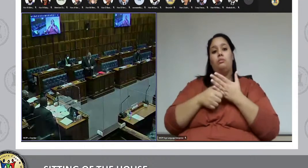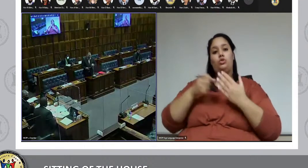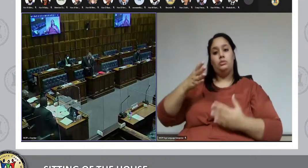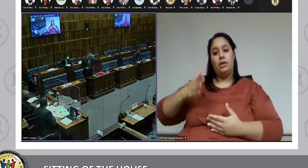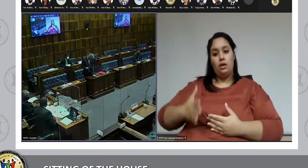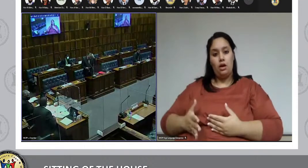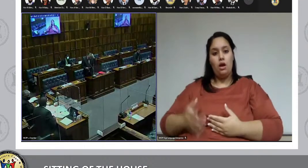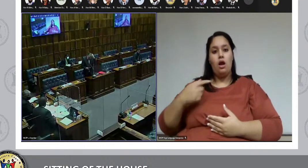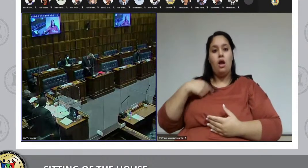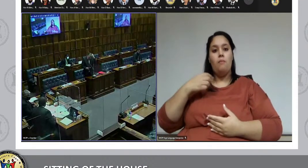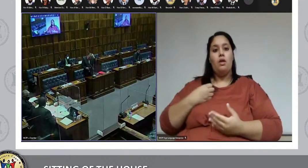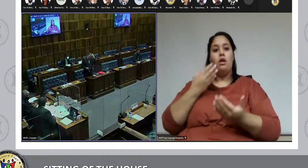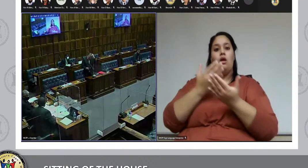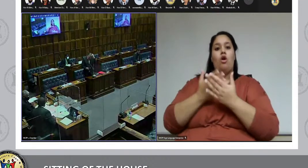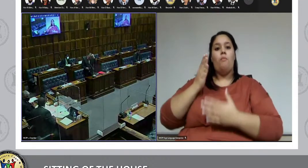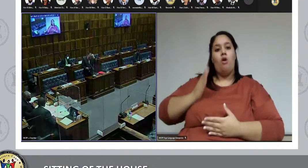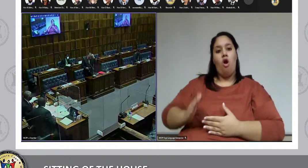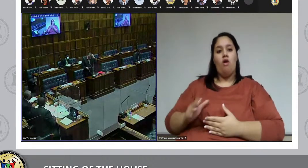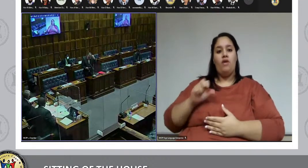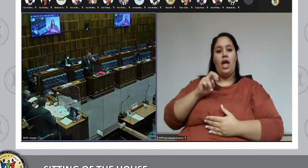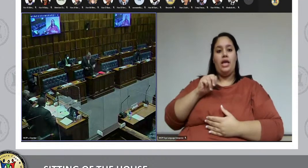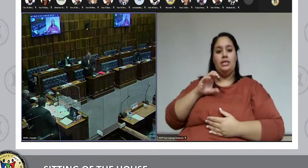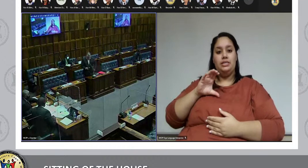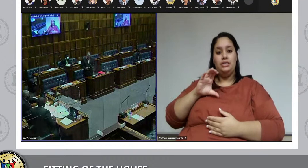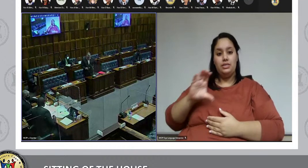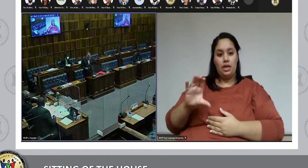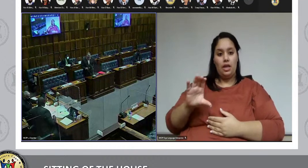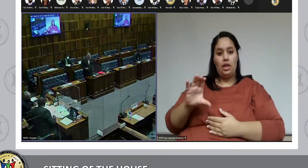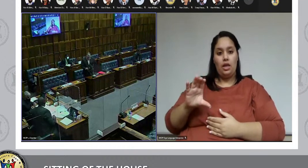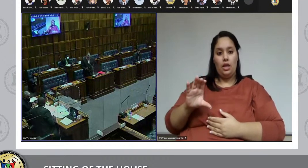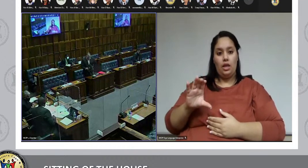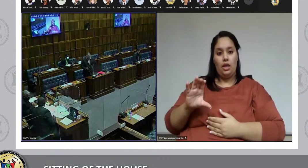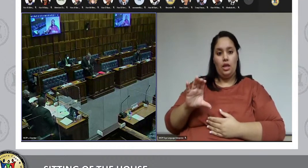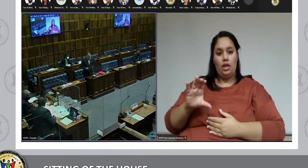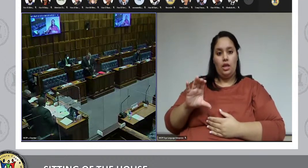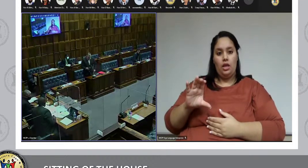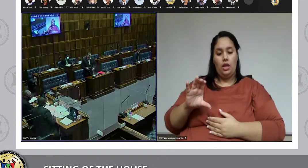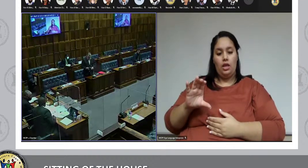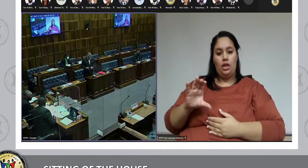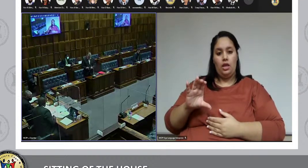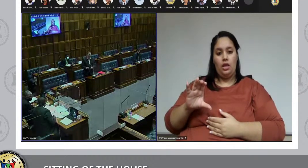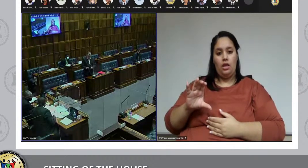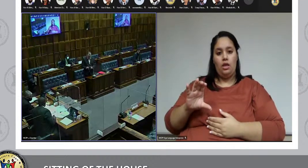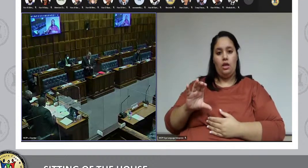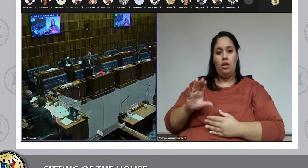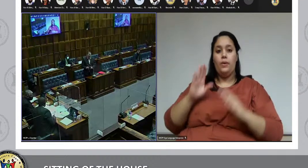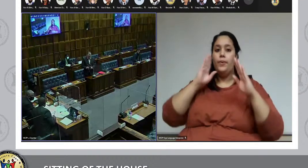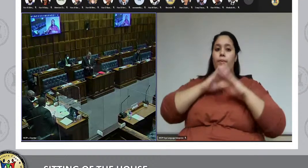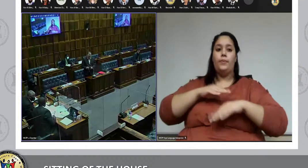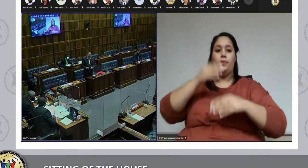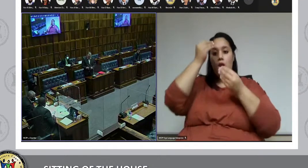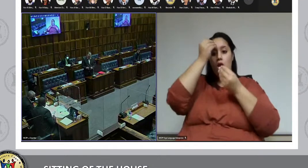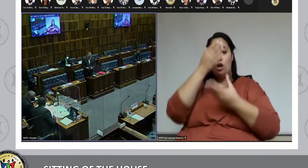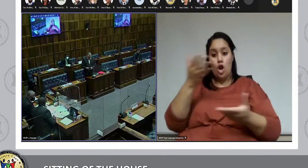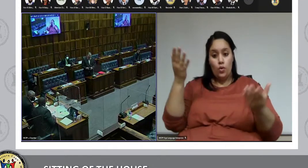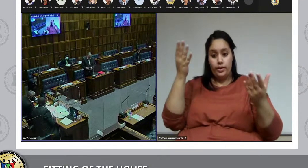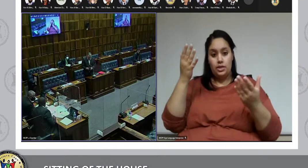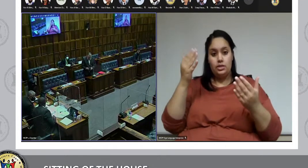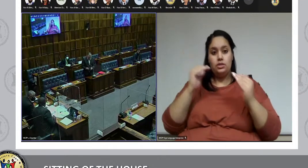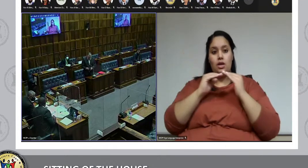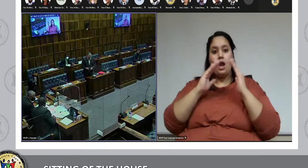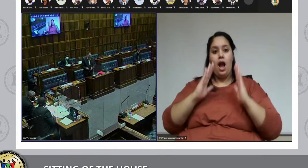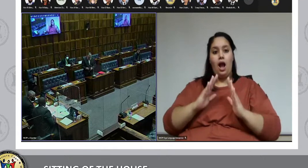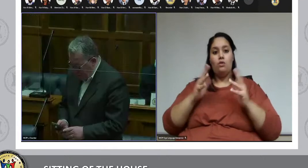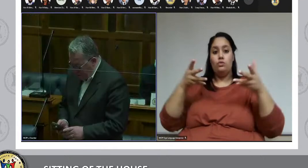to move on behalf of the ANC that without notice, that this